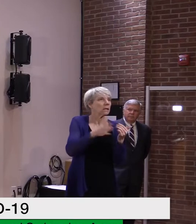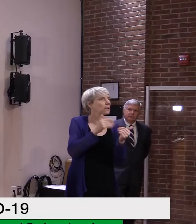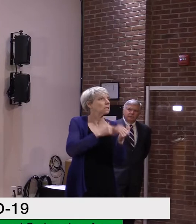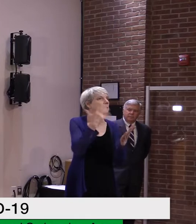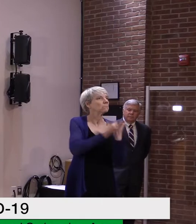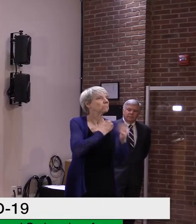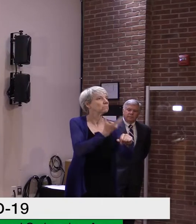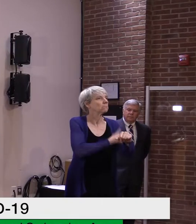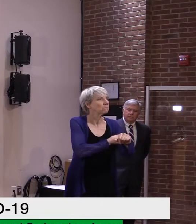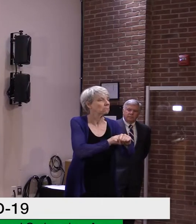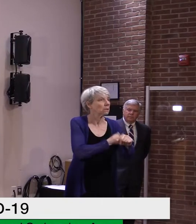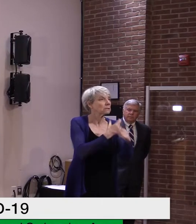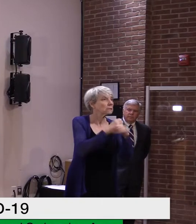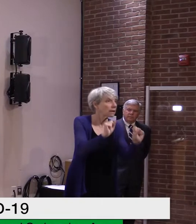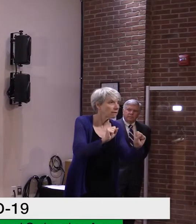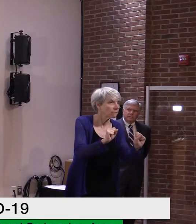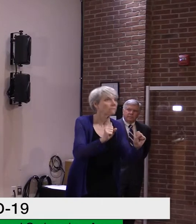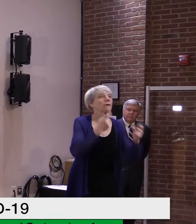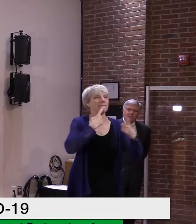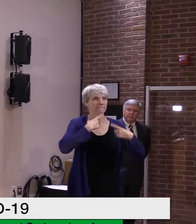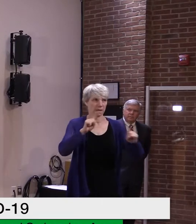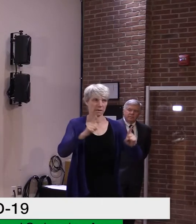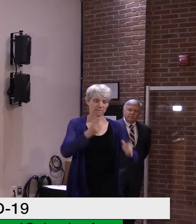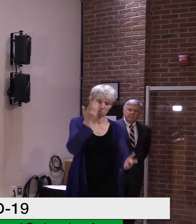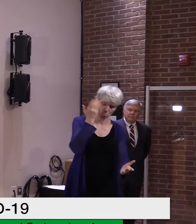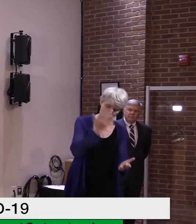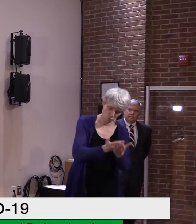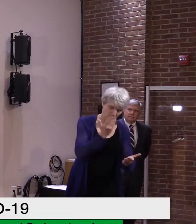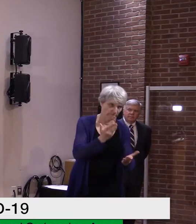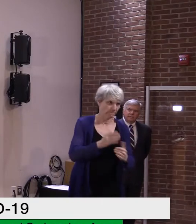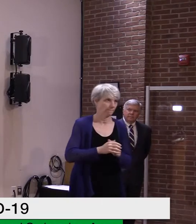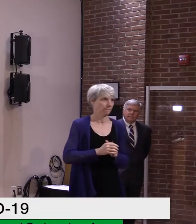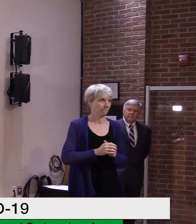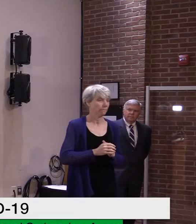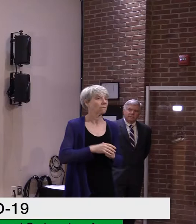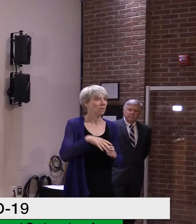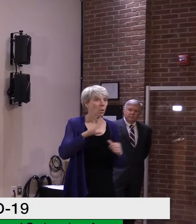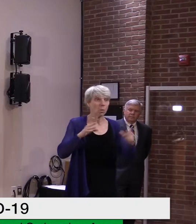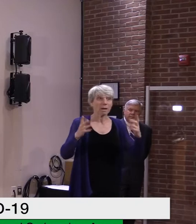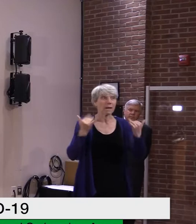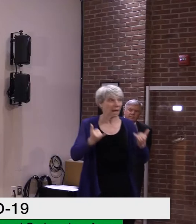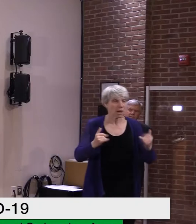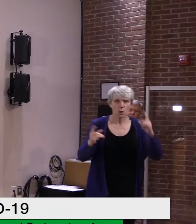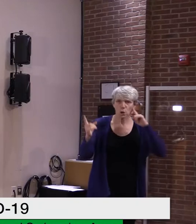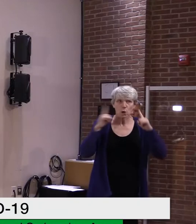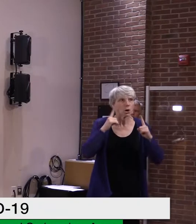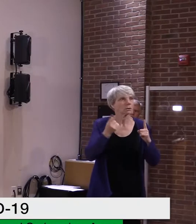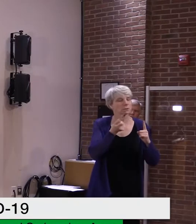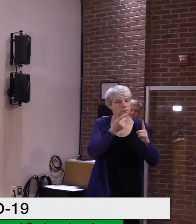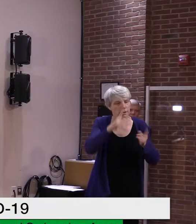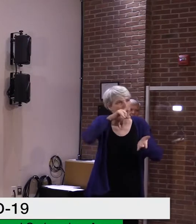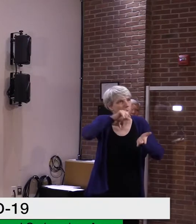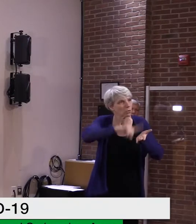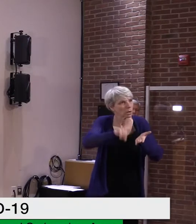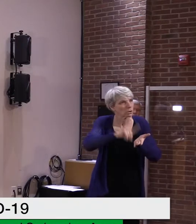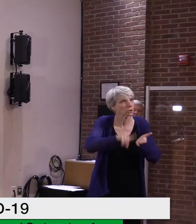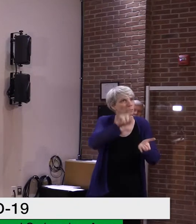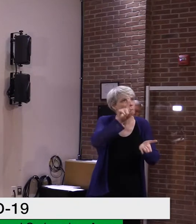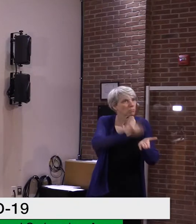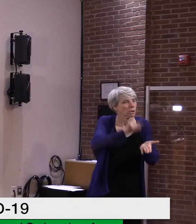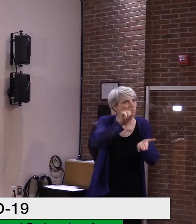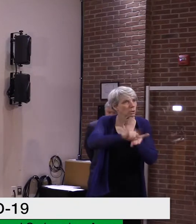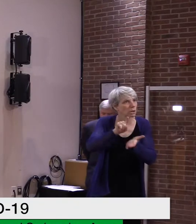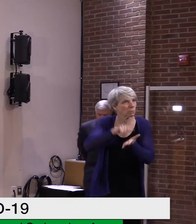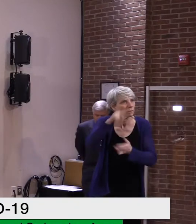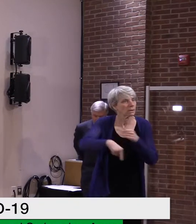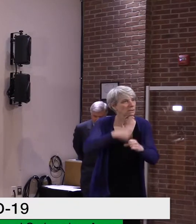effective. In fact, there are a number of real-world experience studies from this year, including